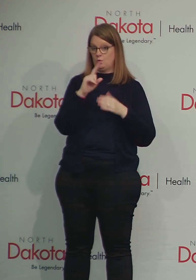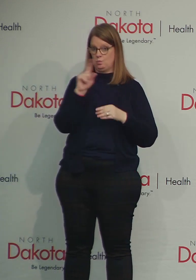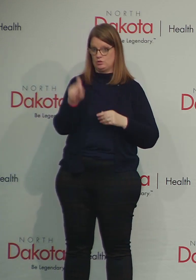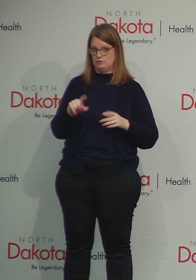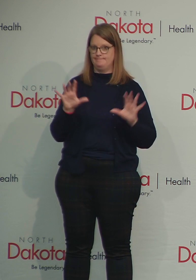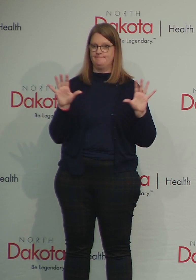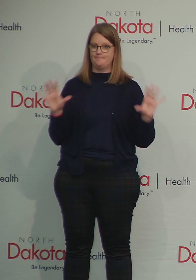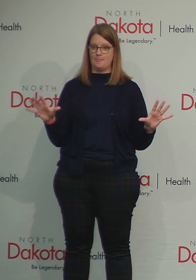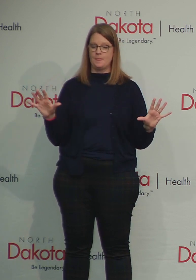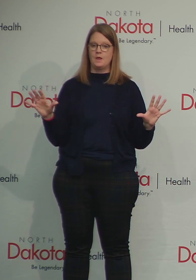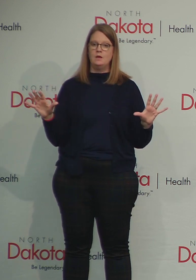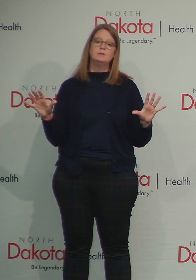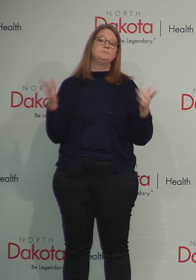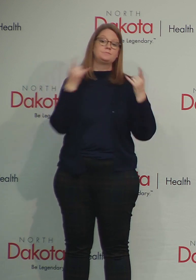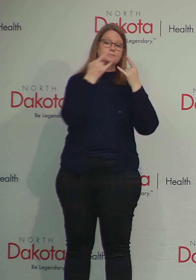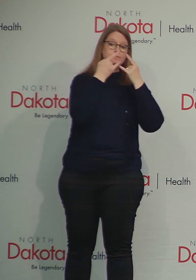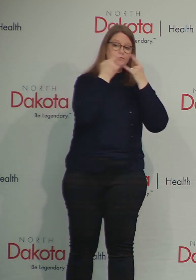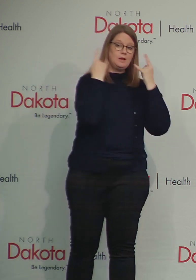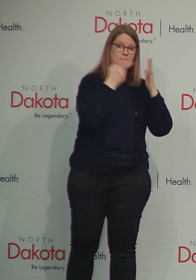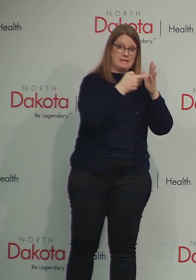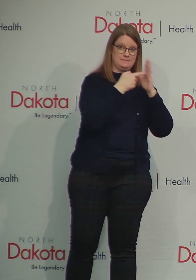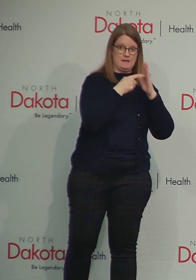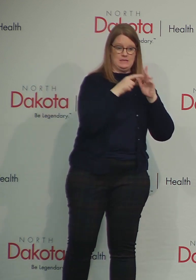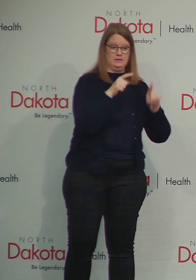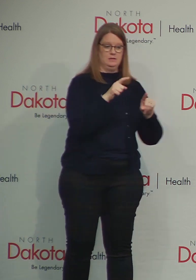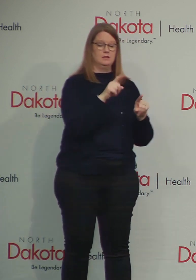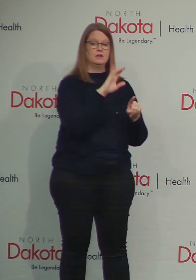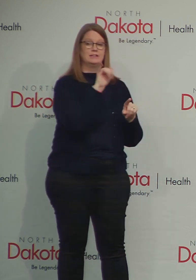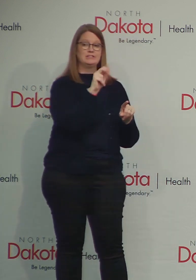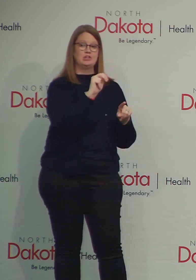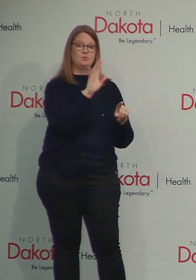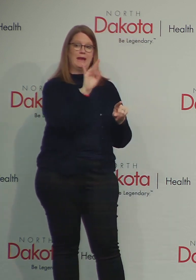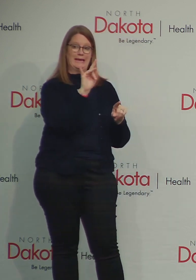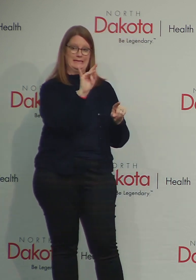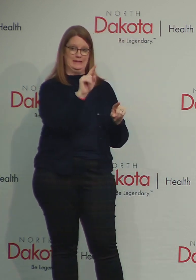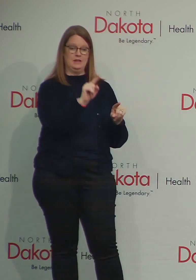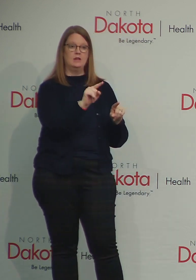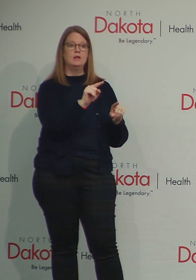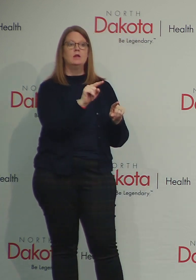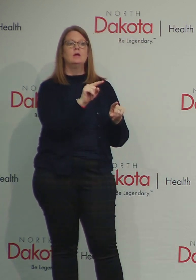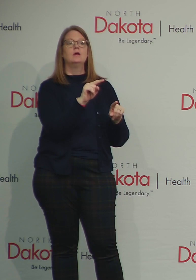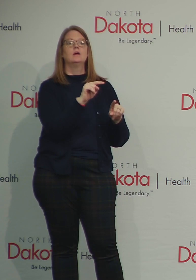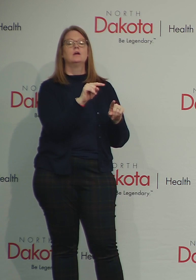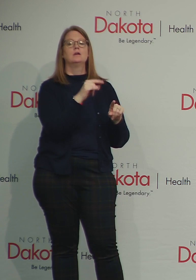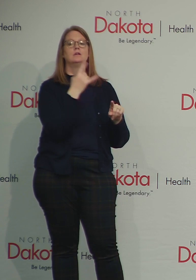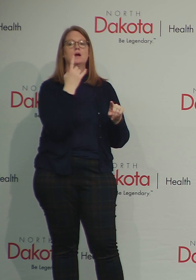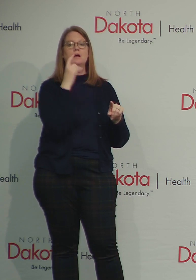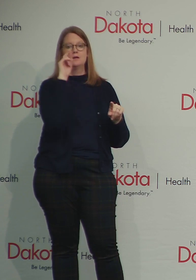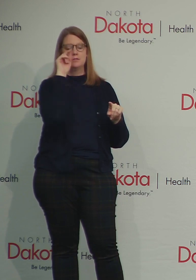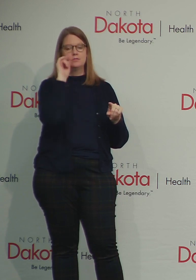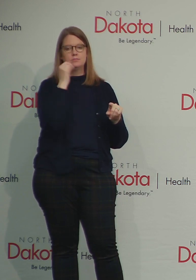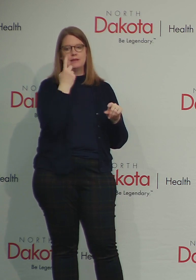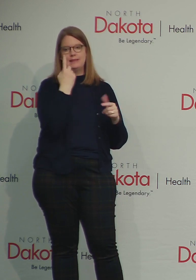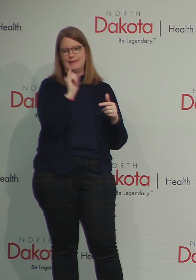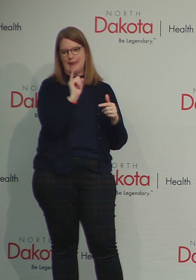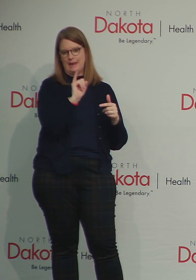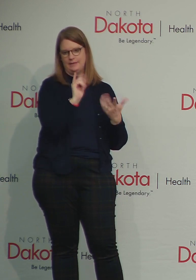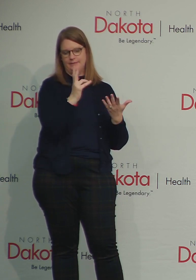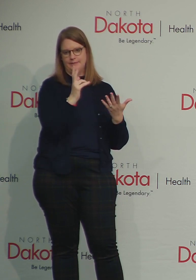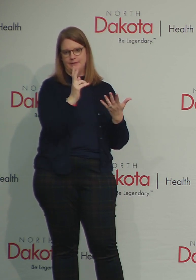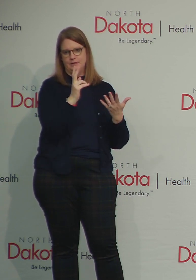The mask mandate on the 18th gives us one incubation period, or sort of